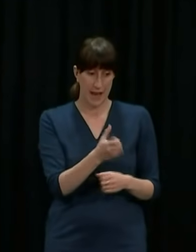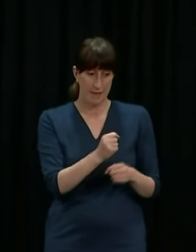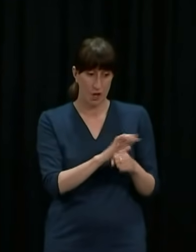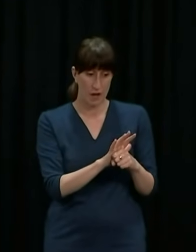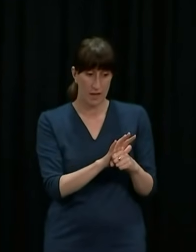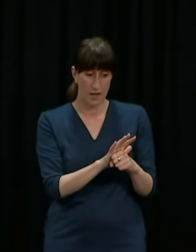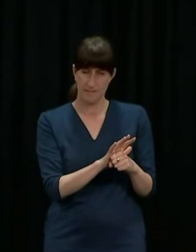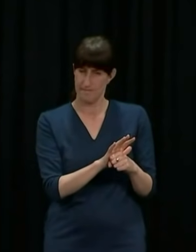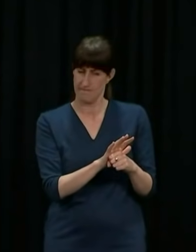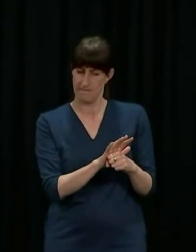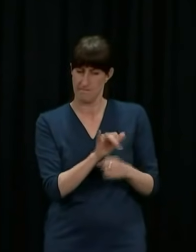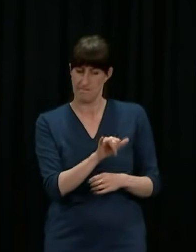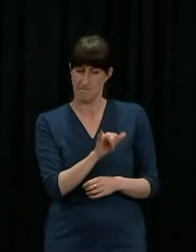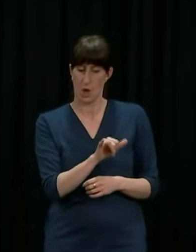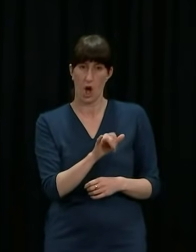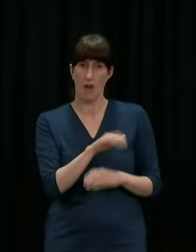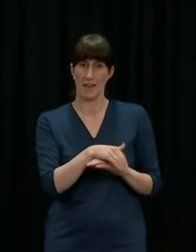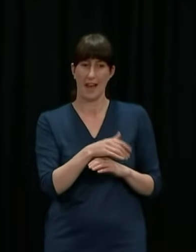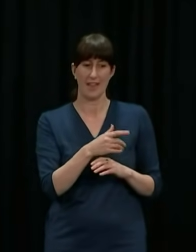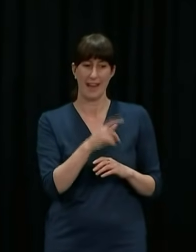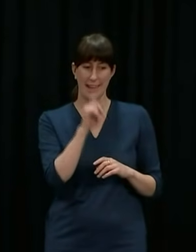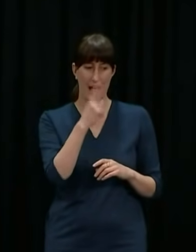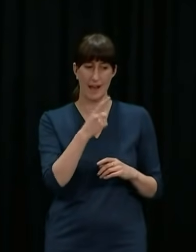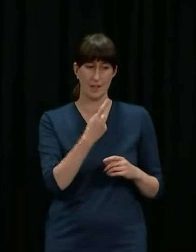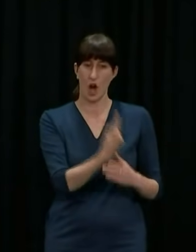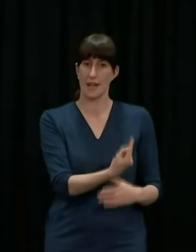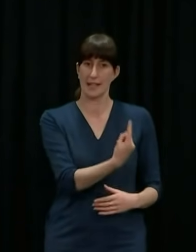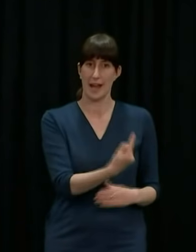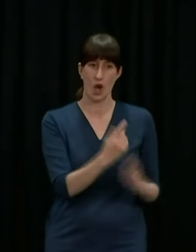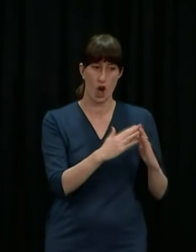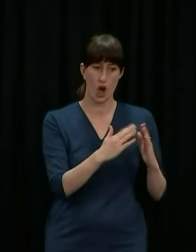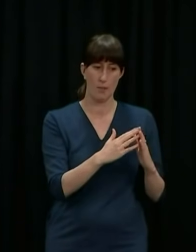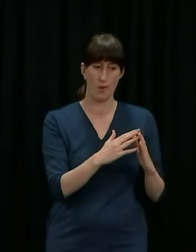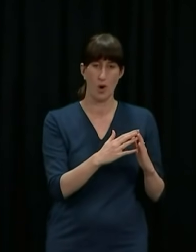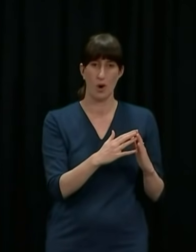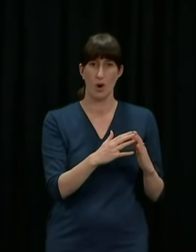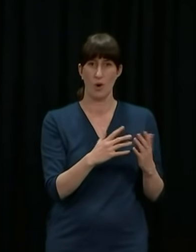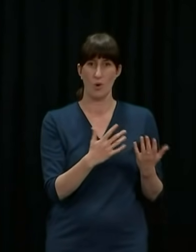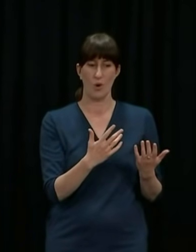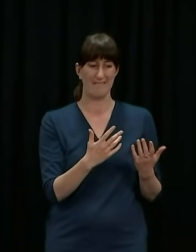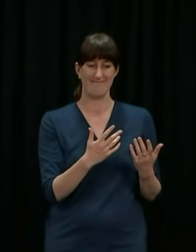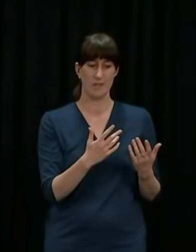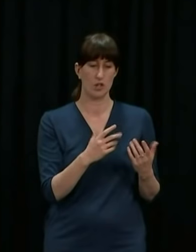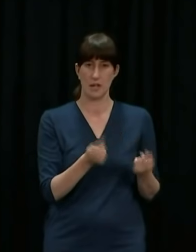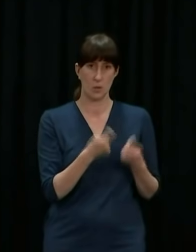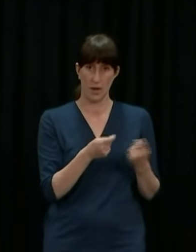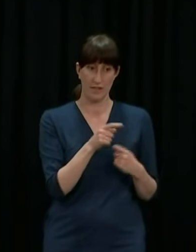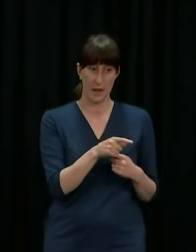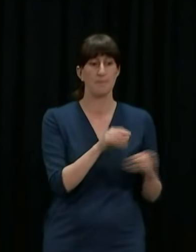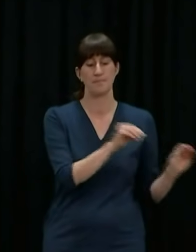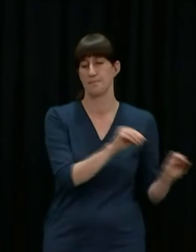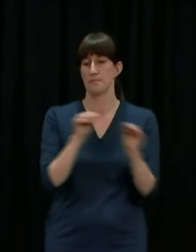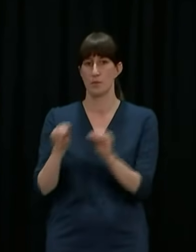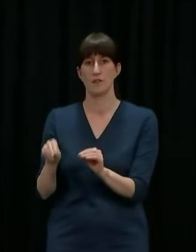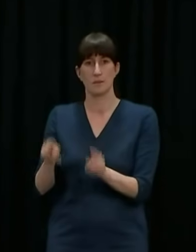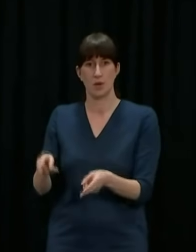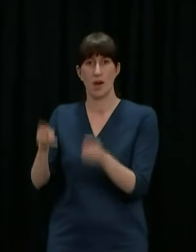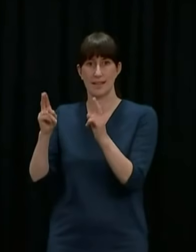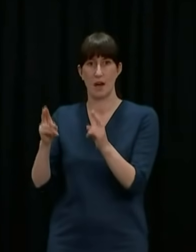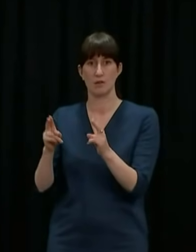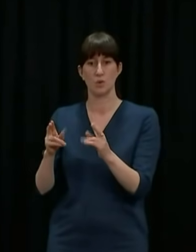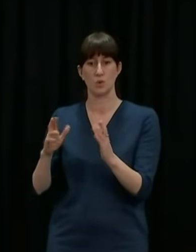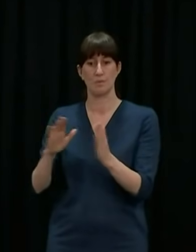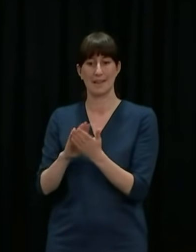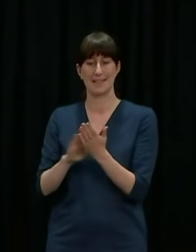not confident that they will isolate. We still have the ability to use MIQ for those people in order to minimise the risk to the rest of the community.